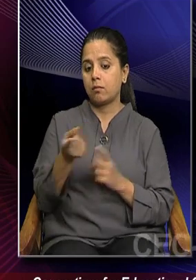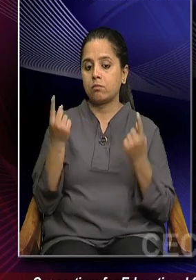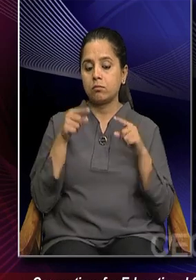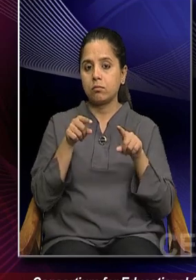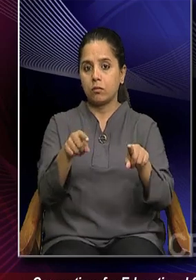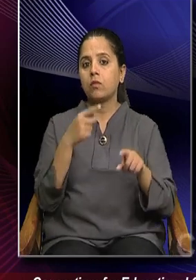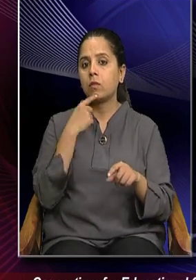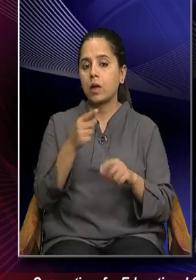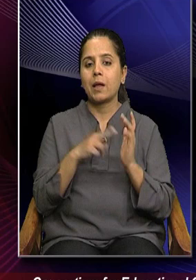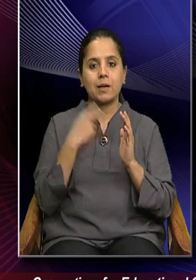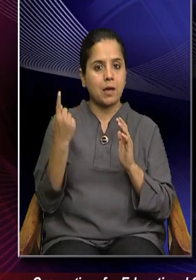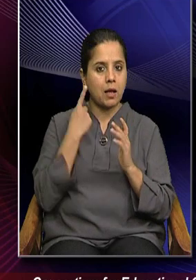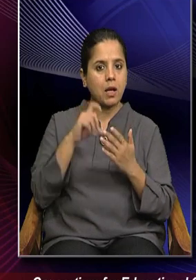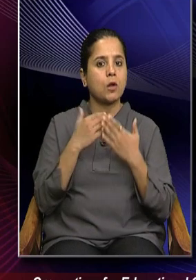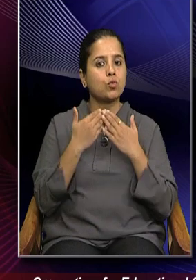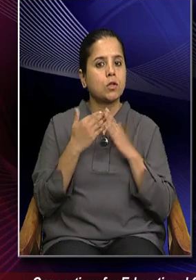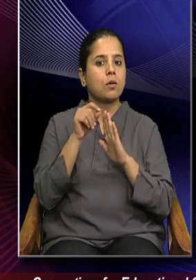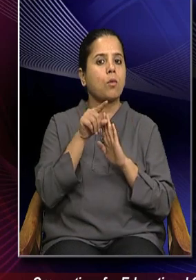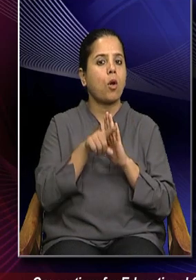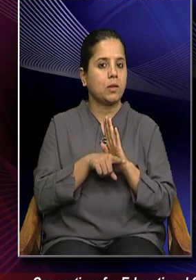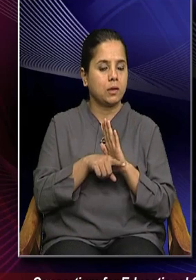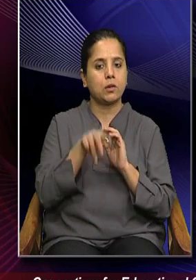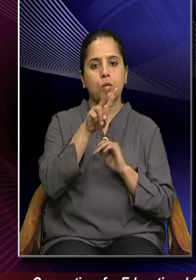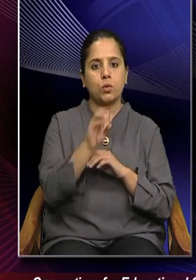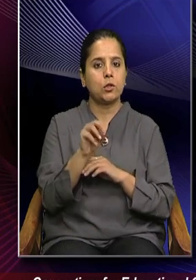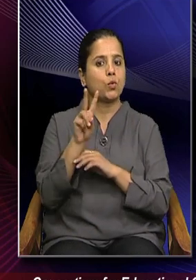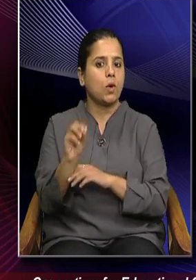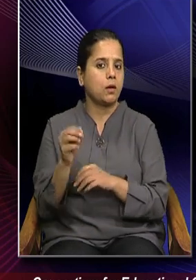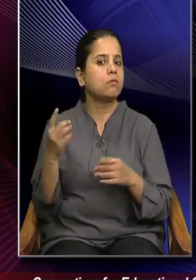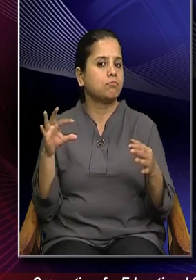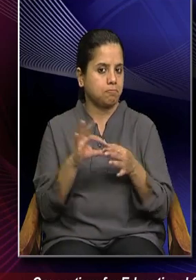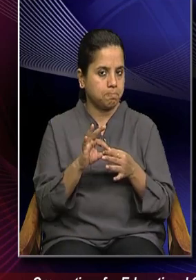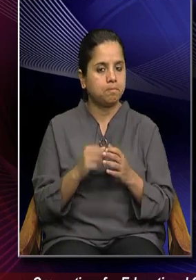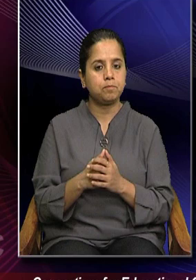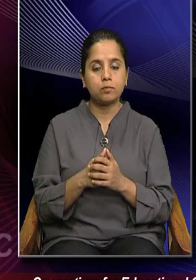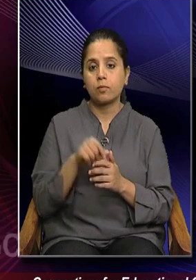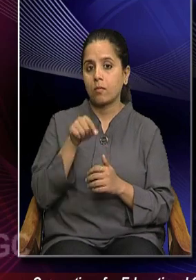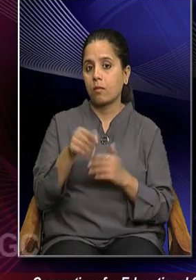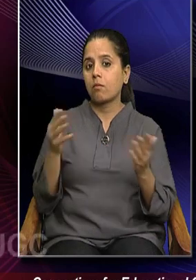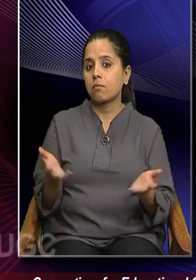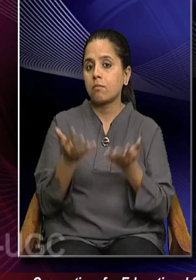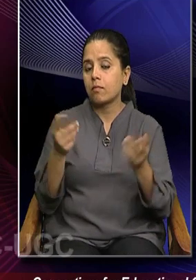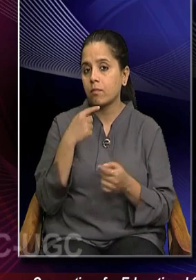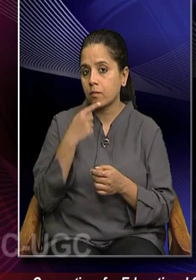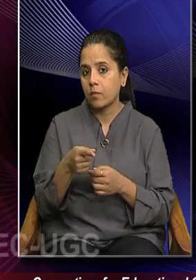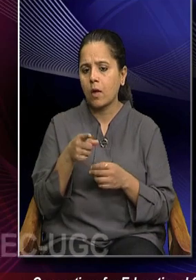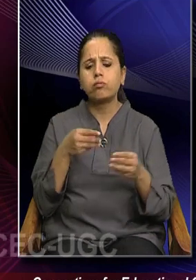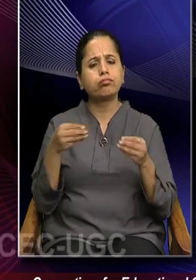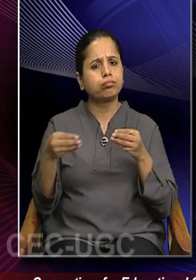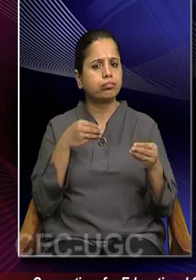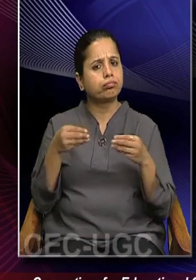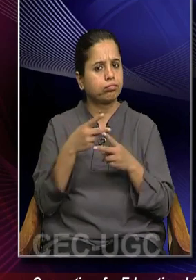with National Education Policy 2020, which promotes the